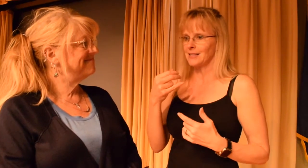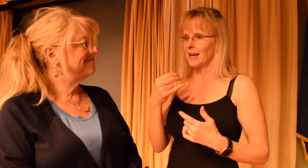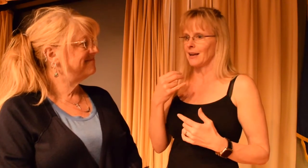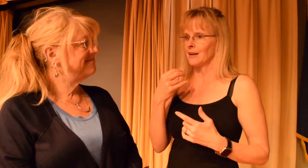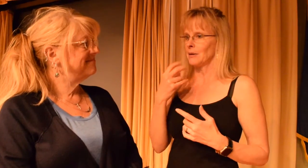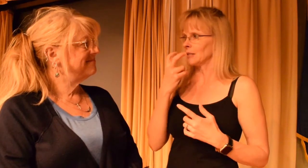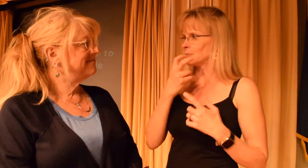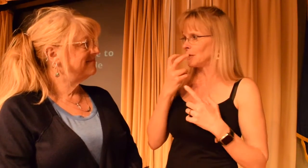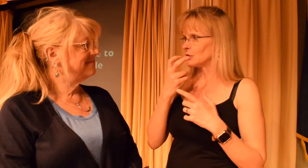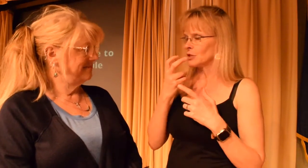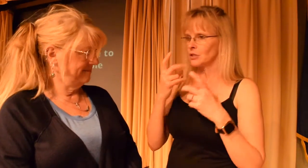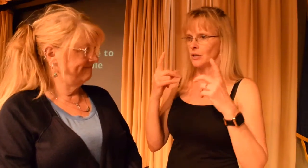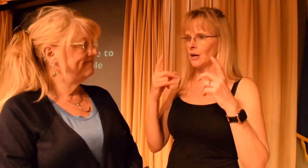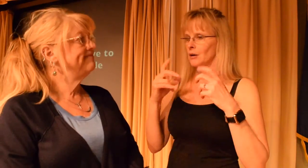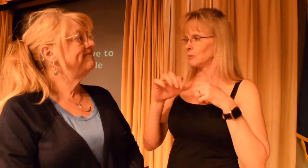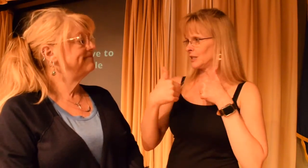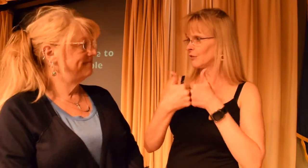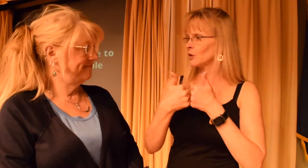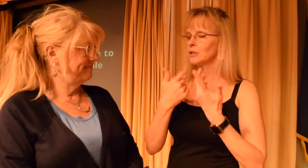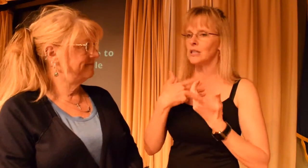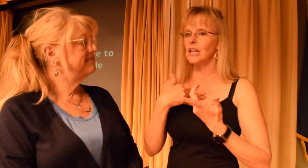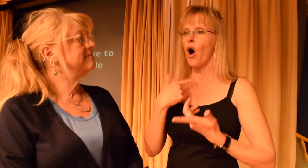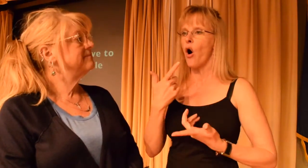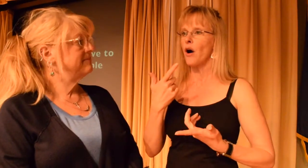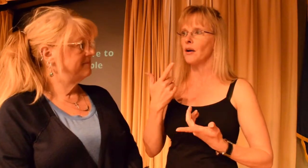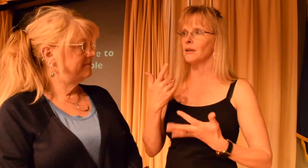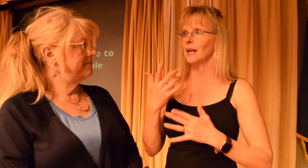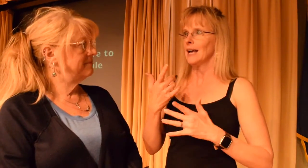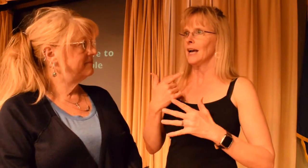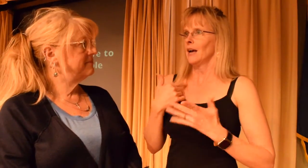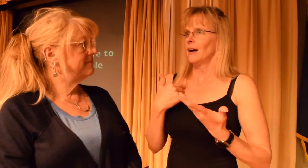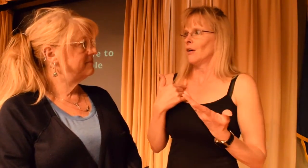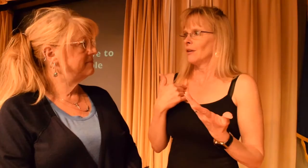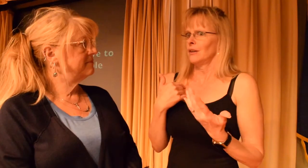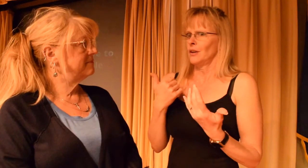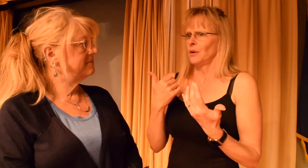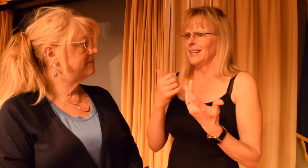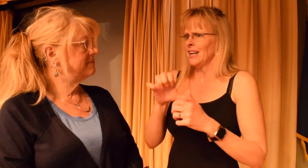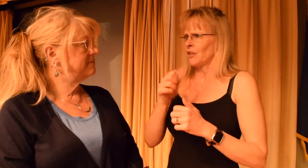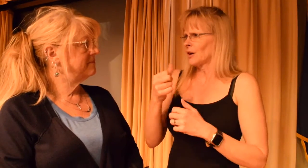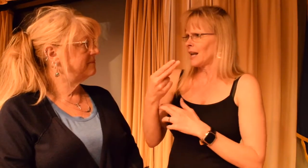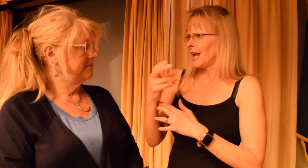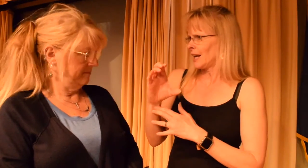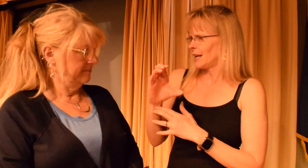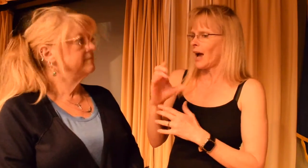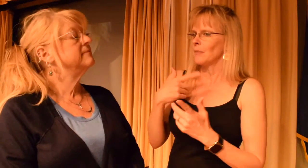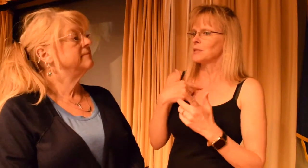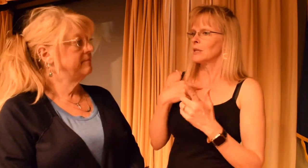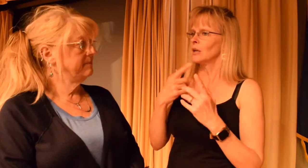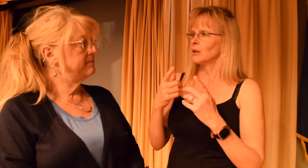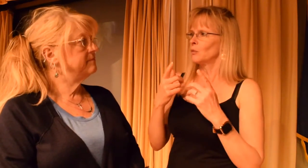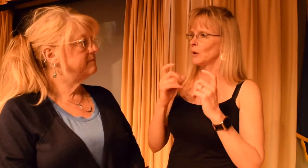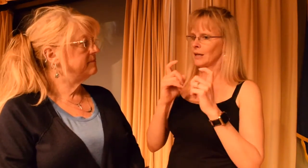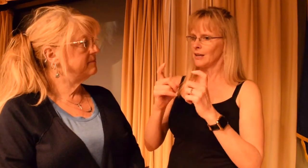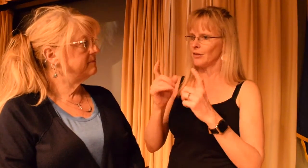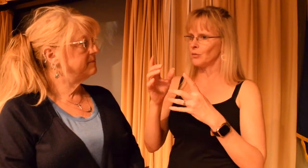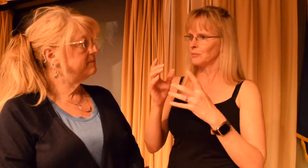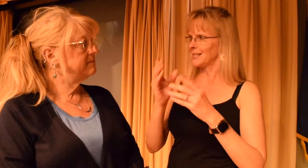like a speech difficulty or you know, any other kind of handicaps, then we can give them the